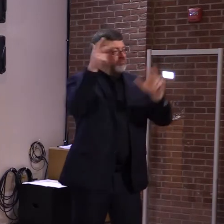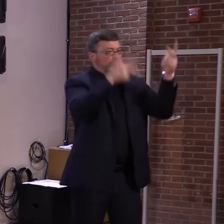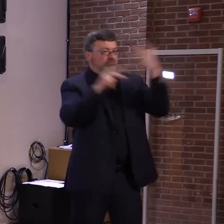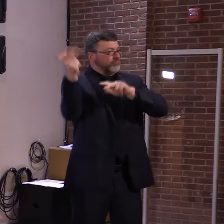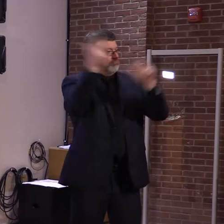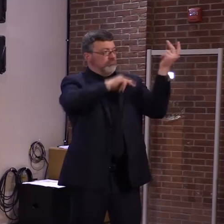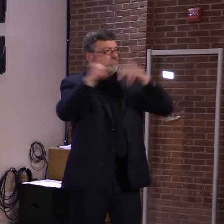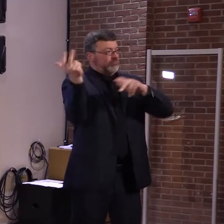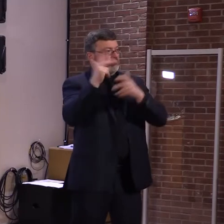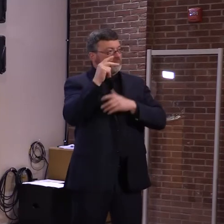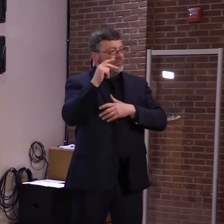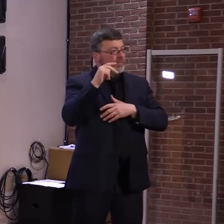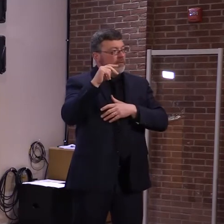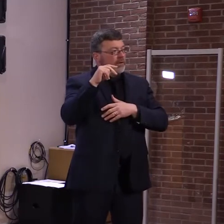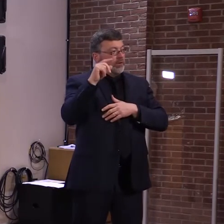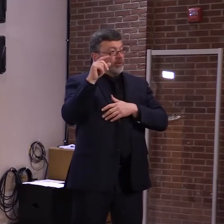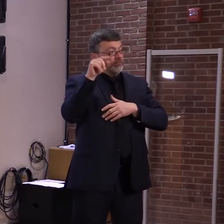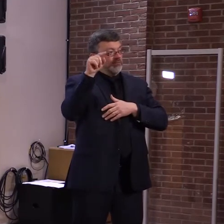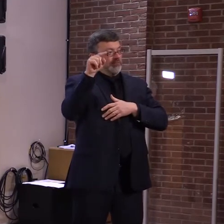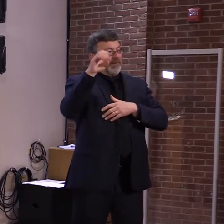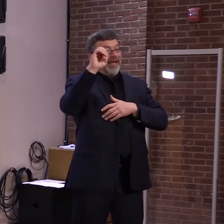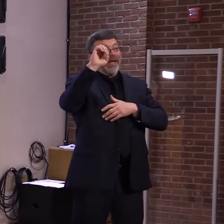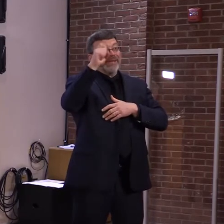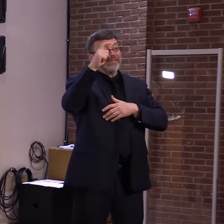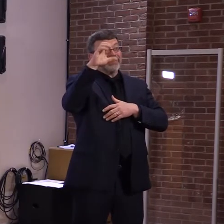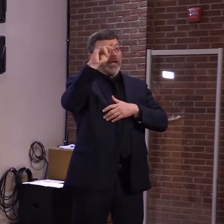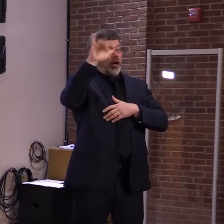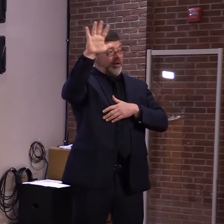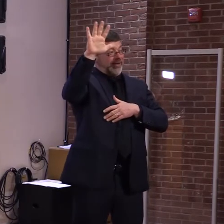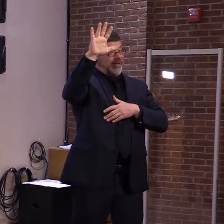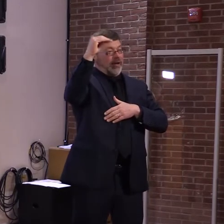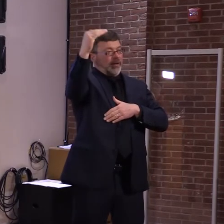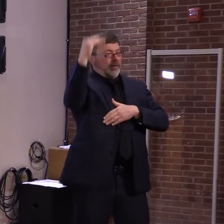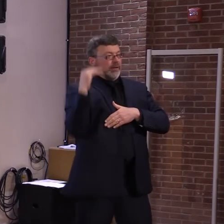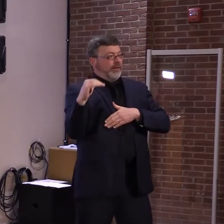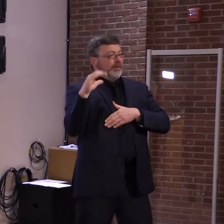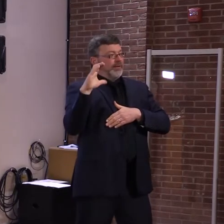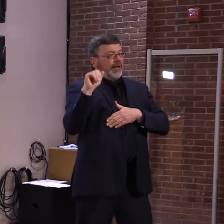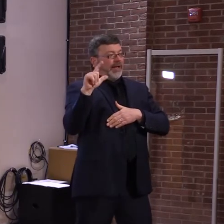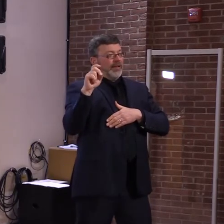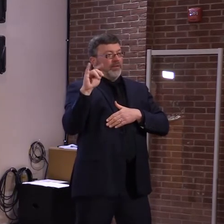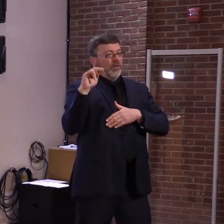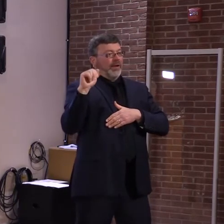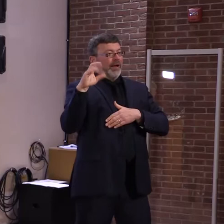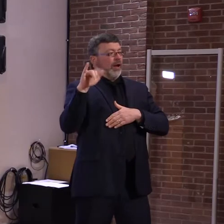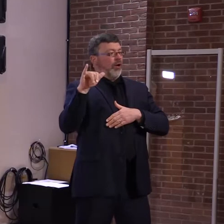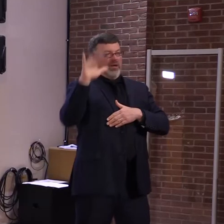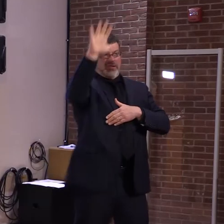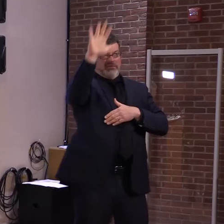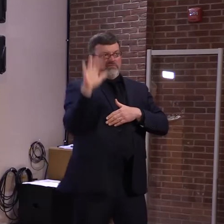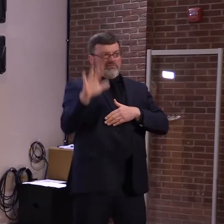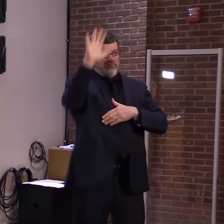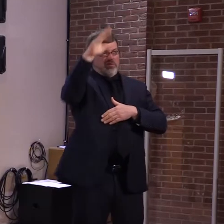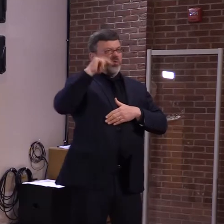hosting mobile clinics at 9 locations. You can sign up online at